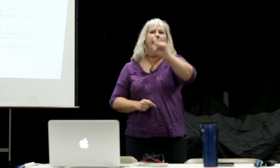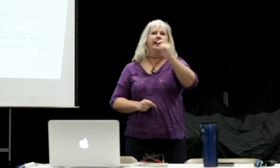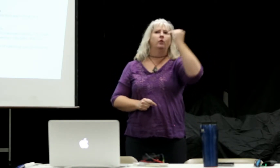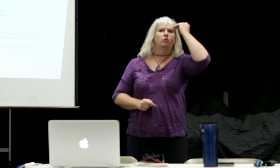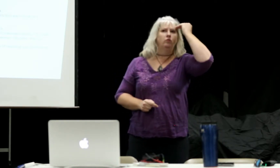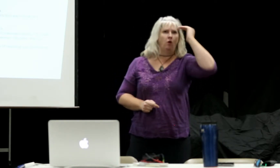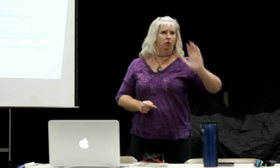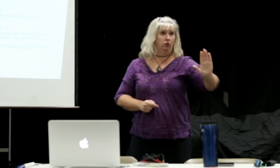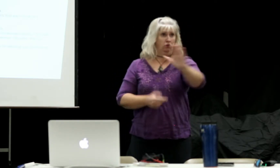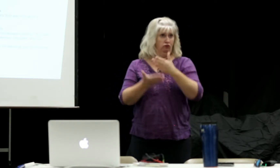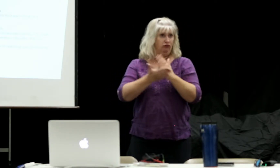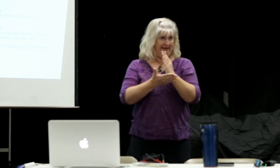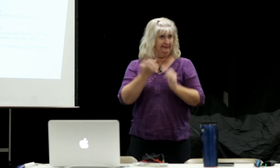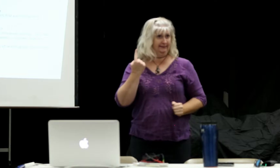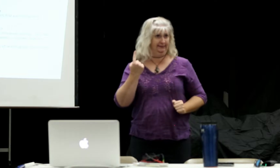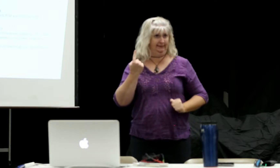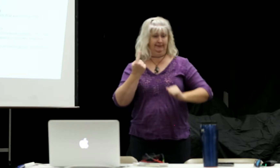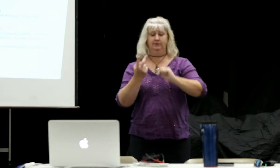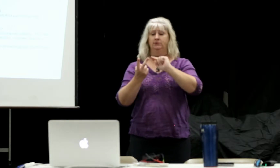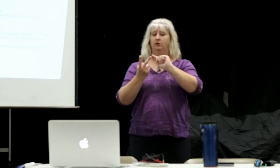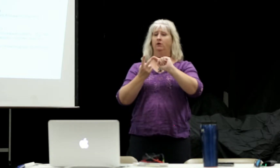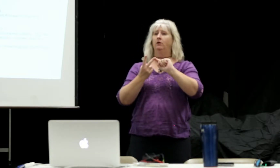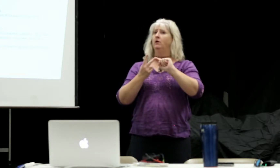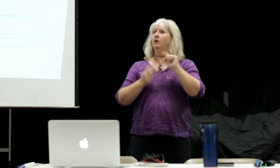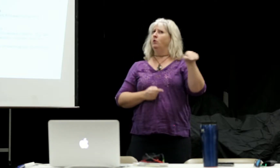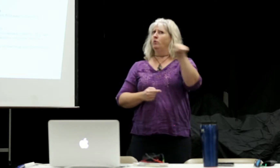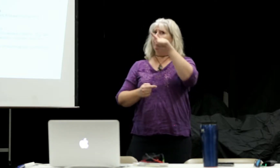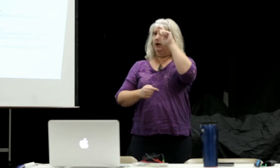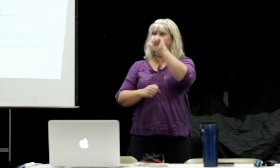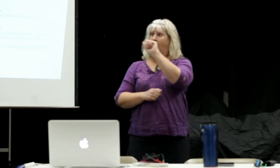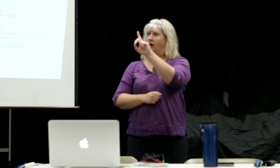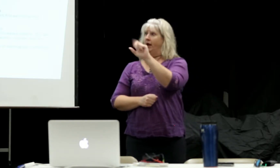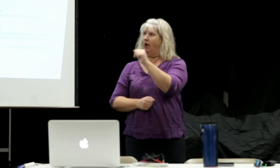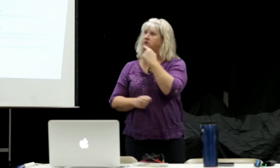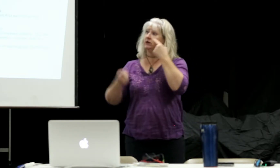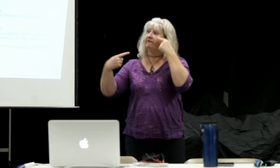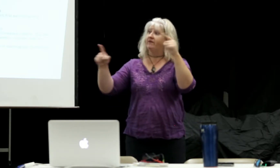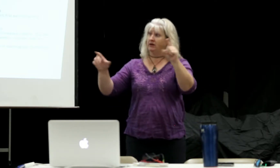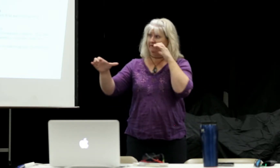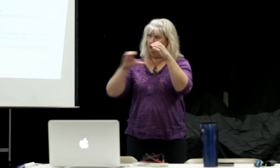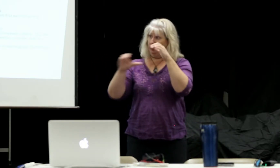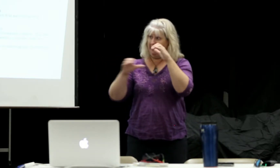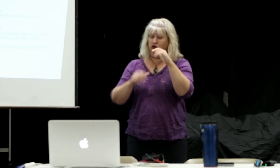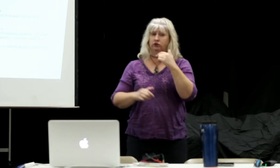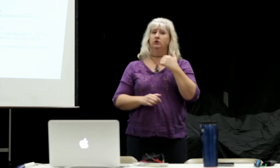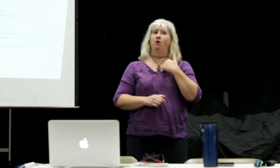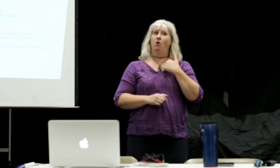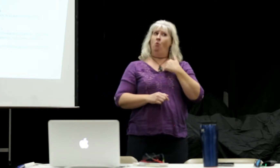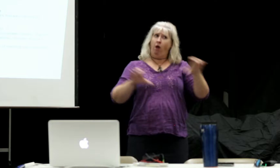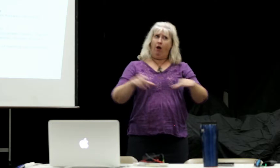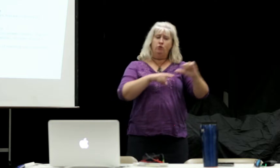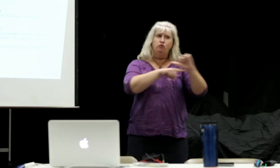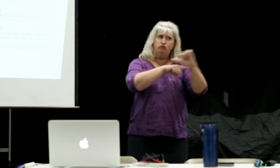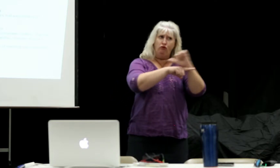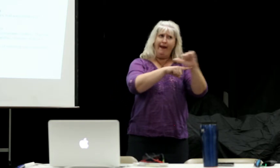challenge, but we need to know what our rights are as patients. And also the ADA stresses effective